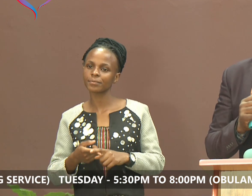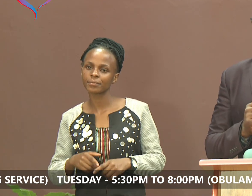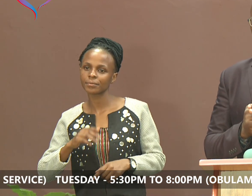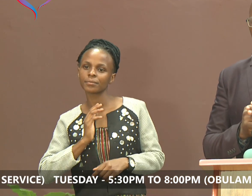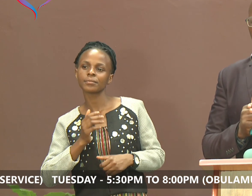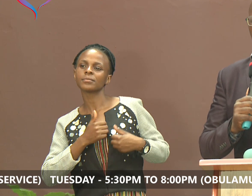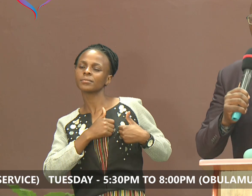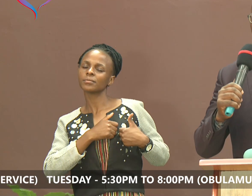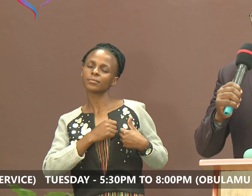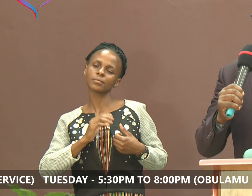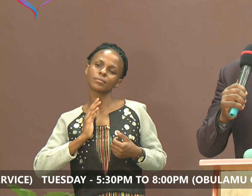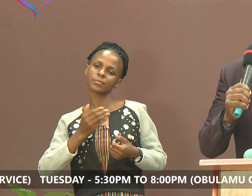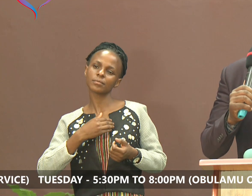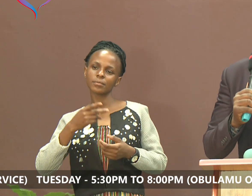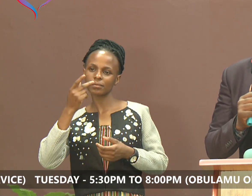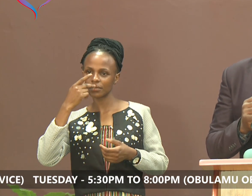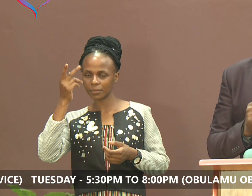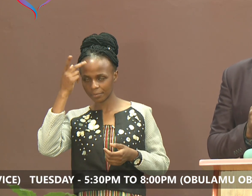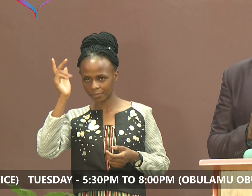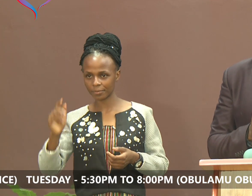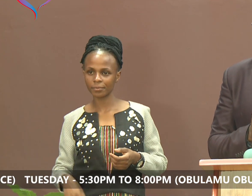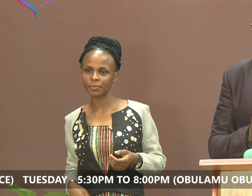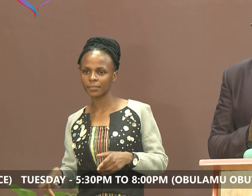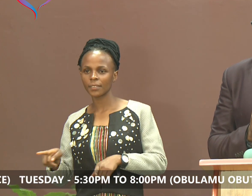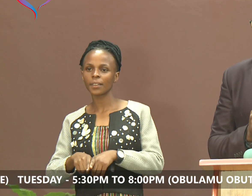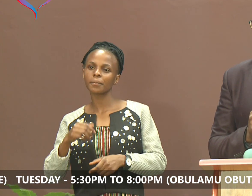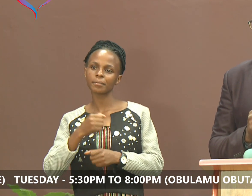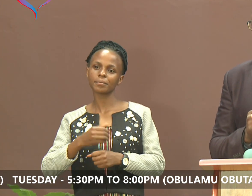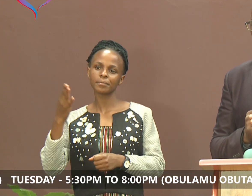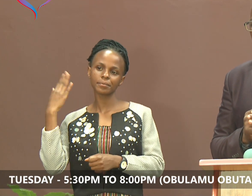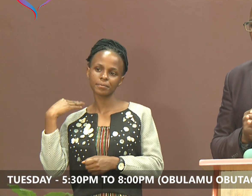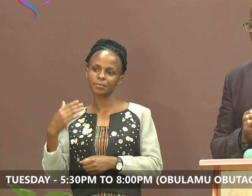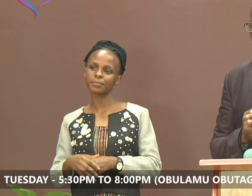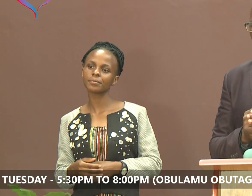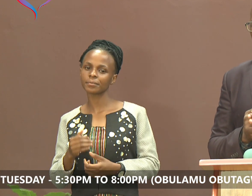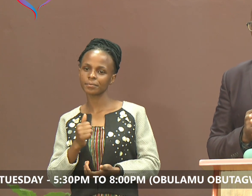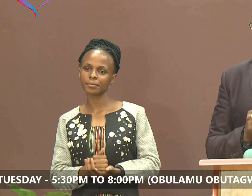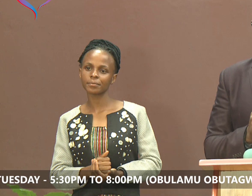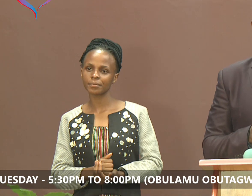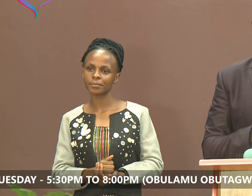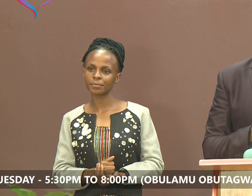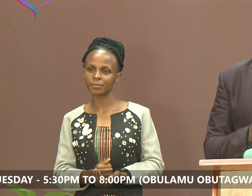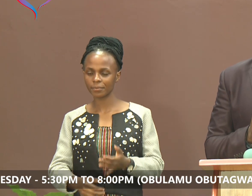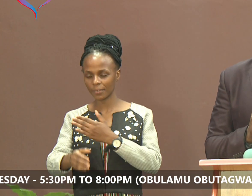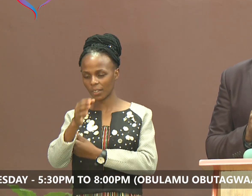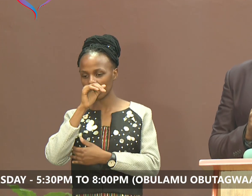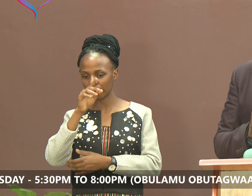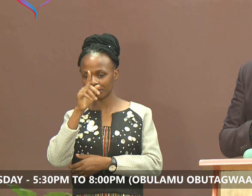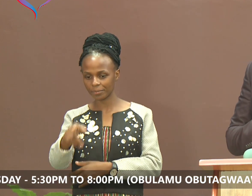aba parents, a facilitating aneba chi neba siblings. Amen. God bless